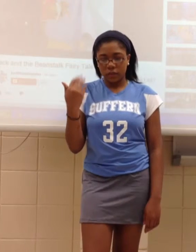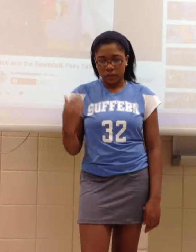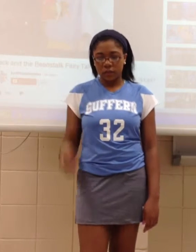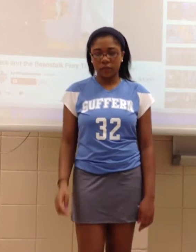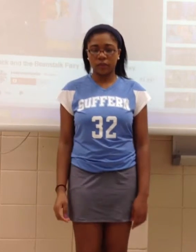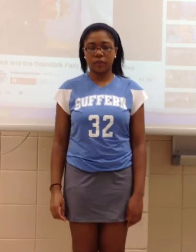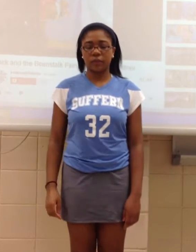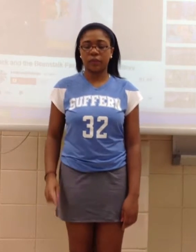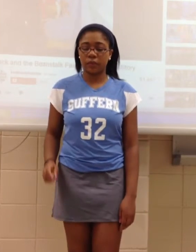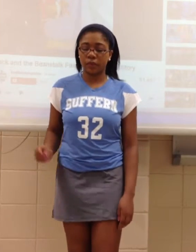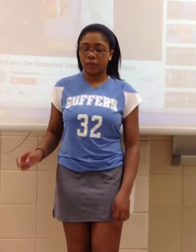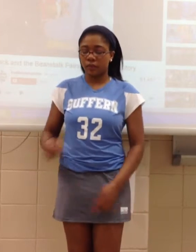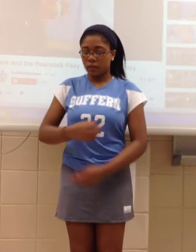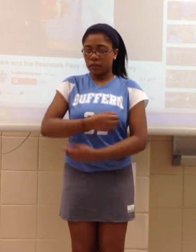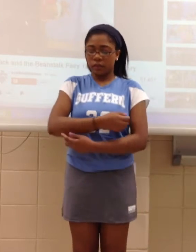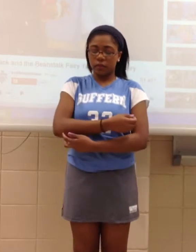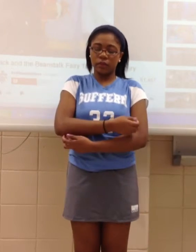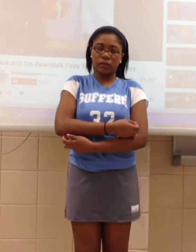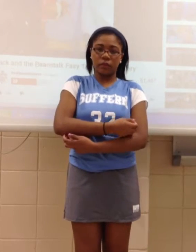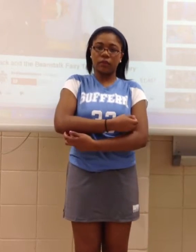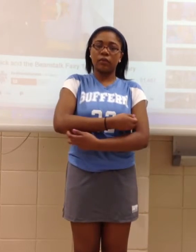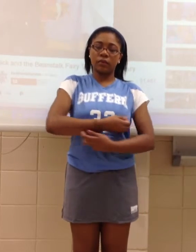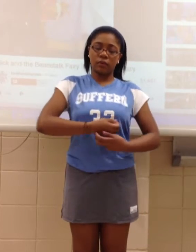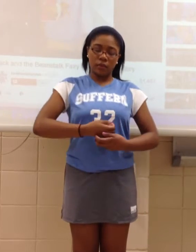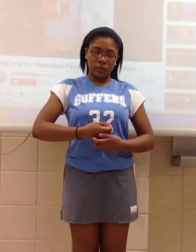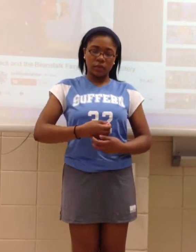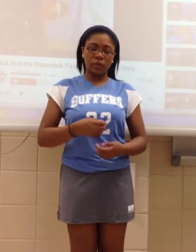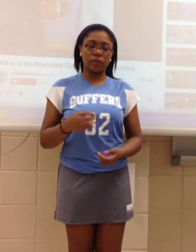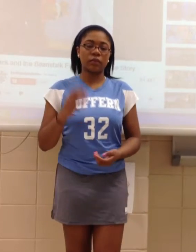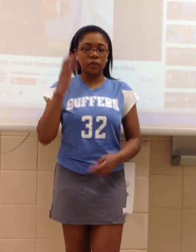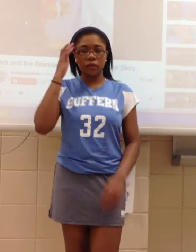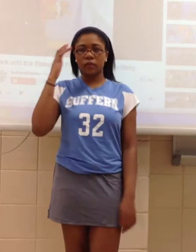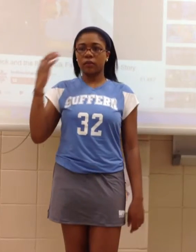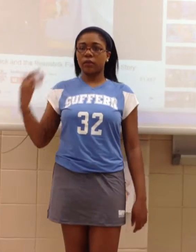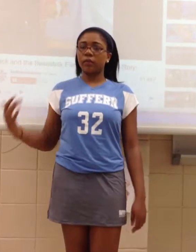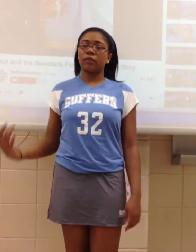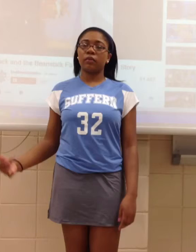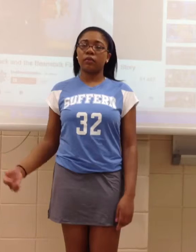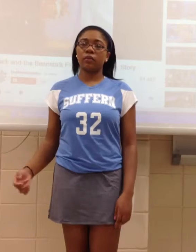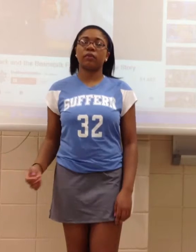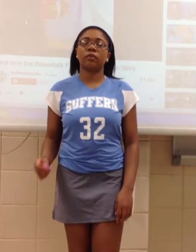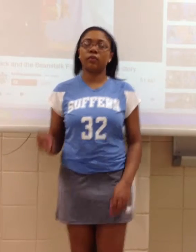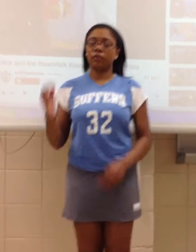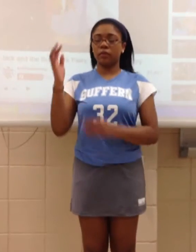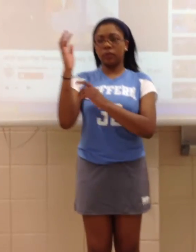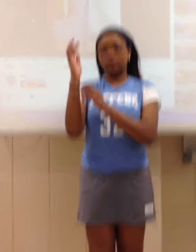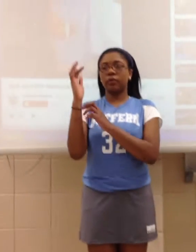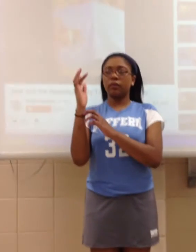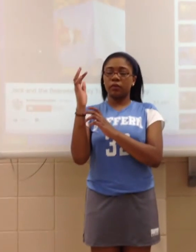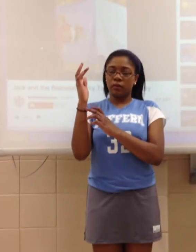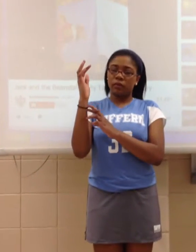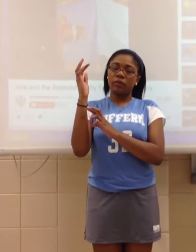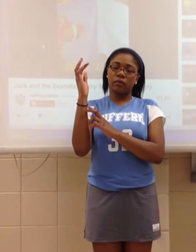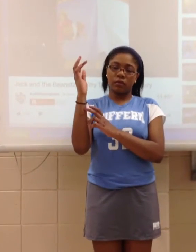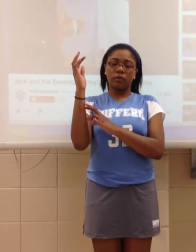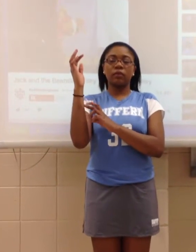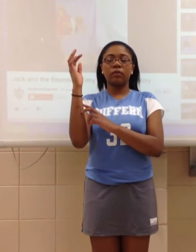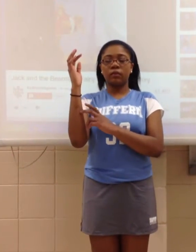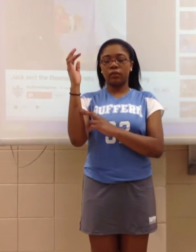snore. Jack slipped out of the dark oven and grabbed one of the bags of gold. Then he ran as fast as he could to the beanstalk